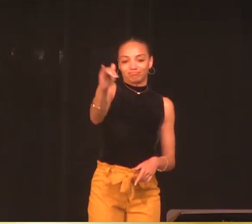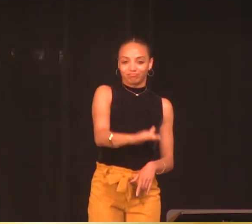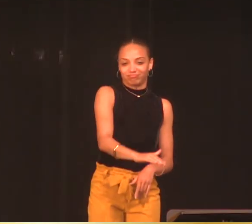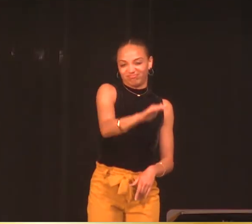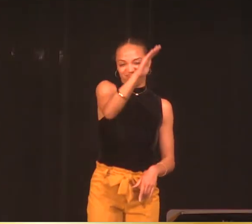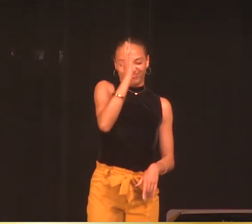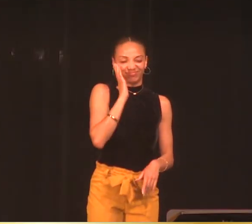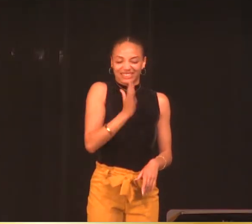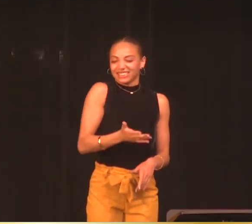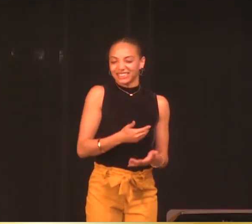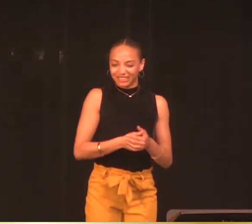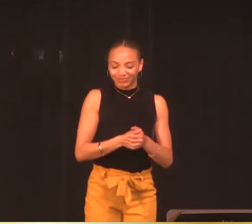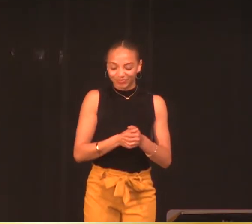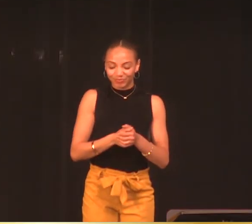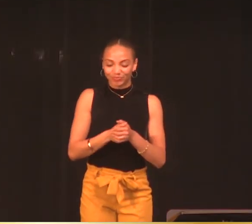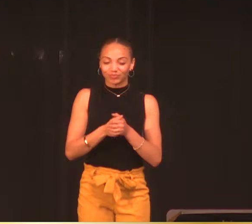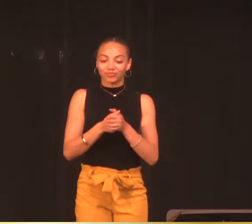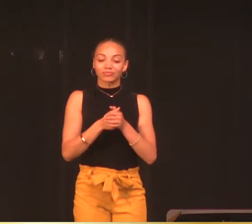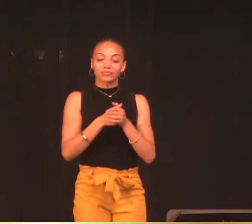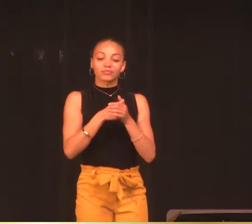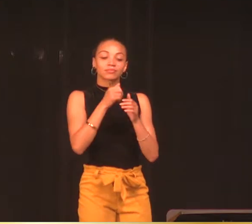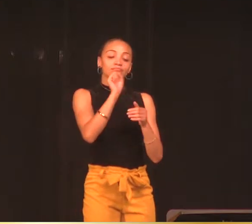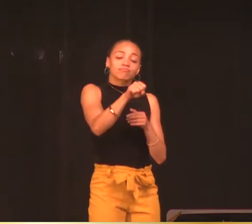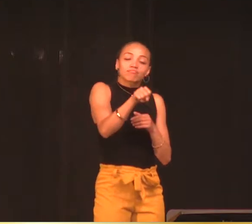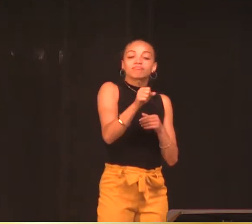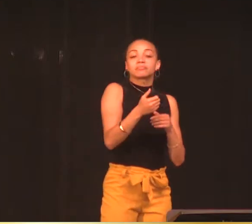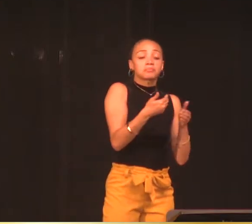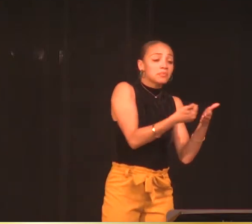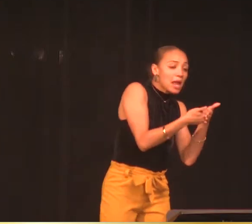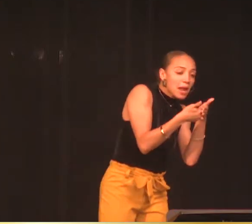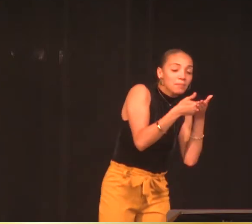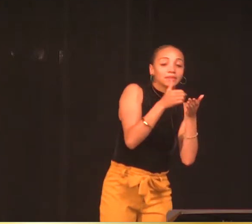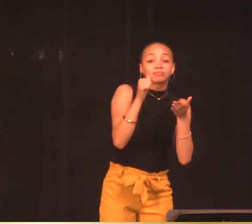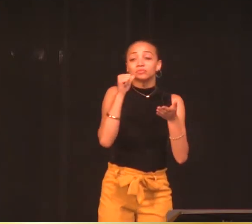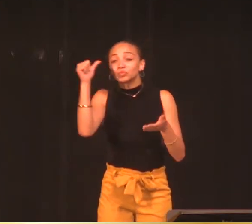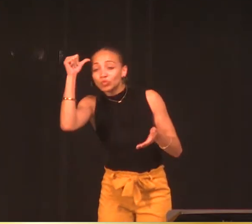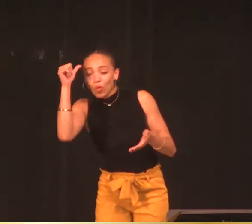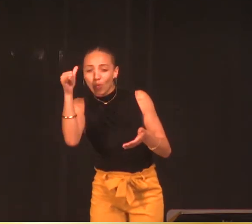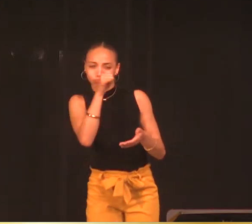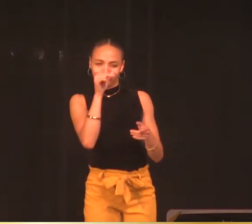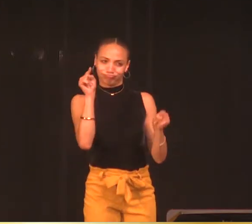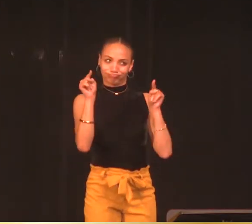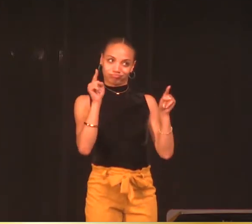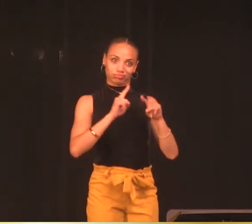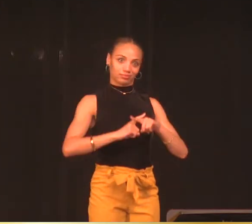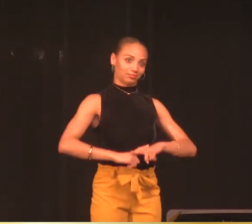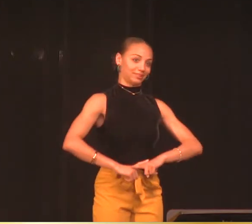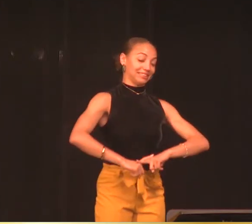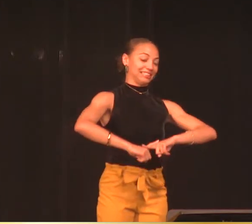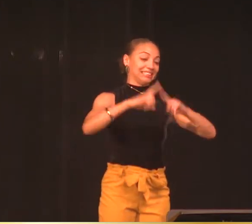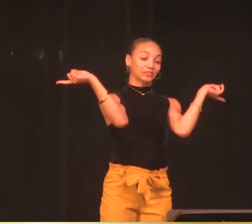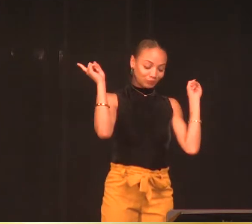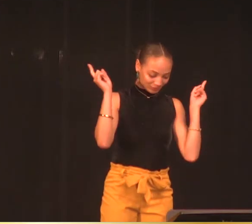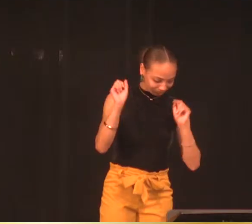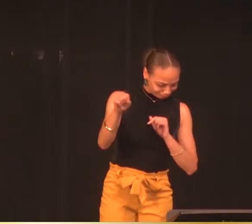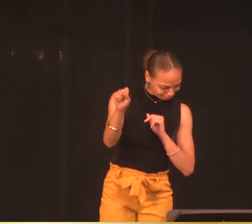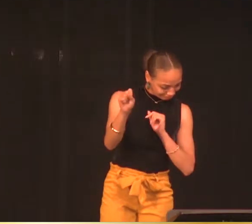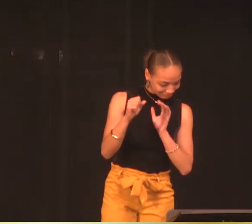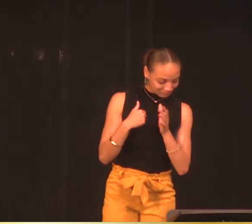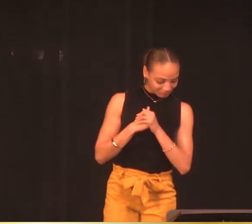She is who she will be forever. Whether you are a baby or an adult,